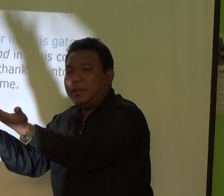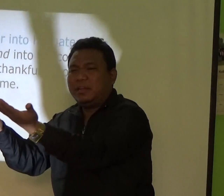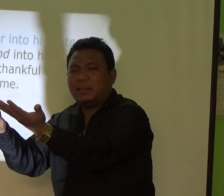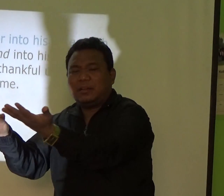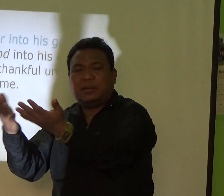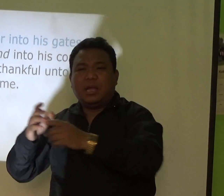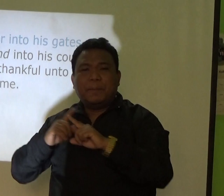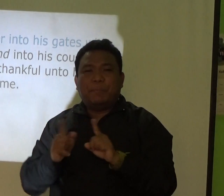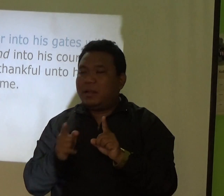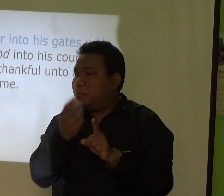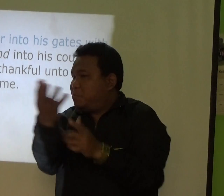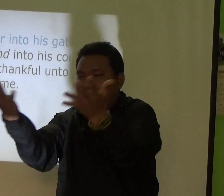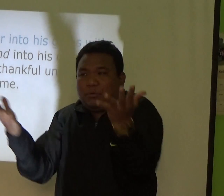providing. But